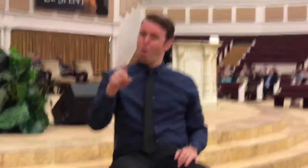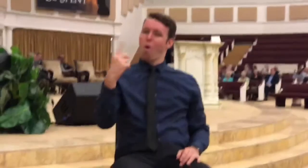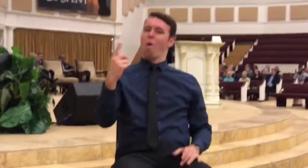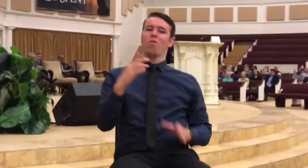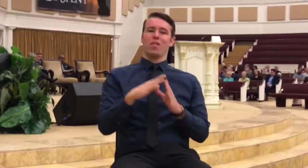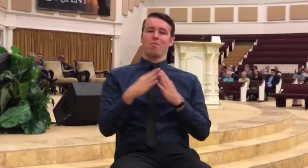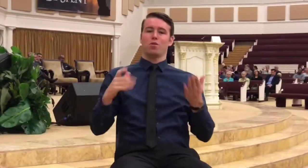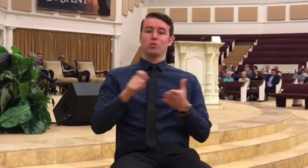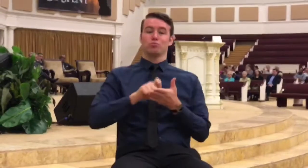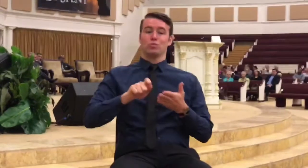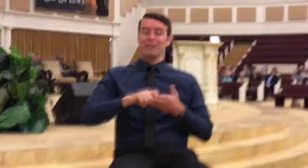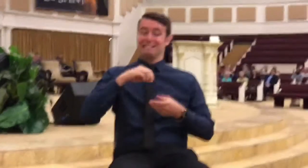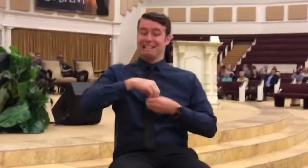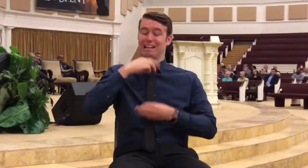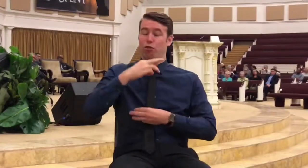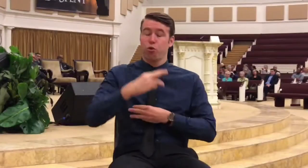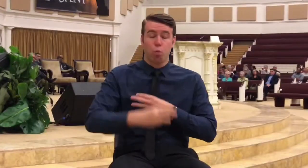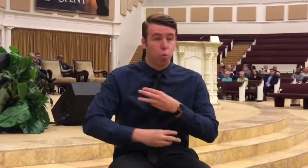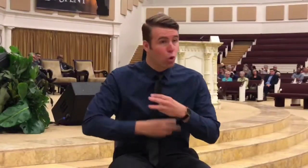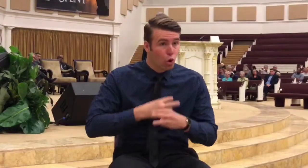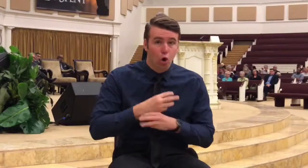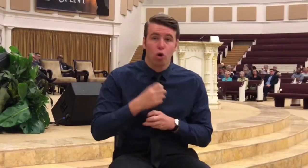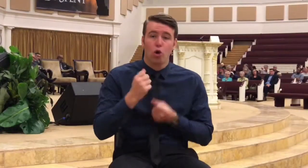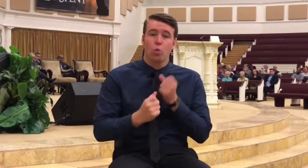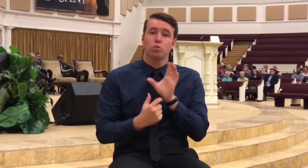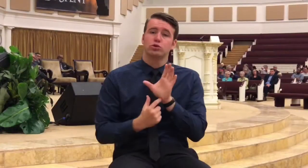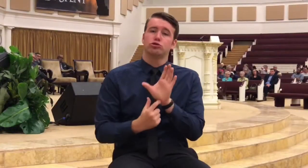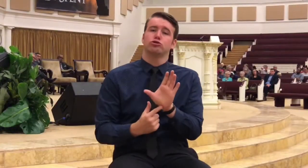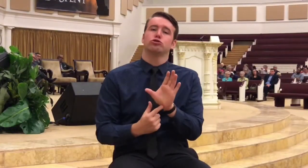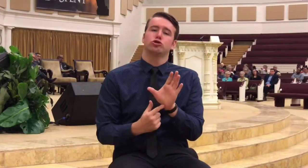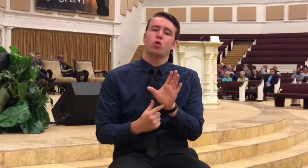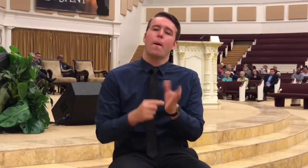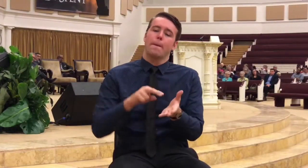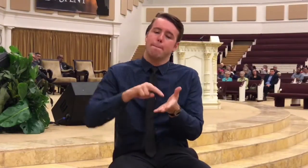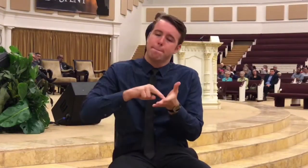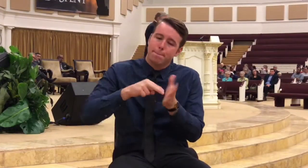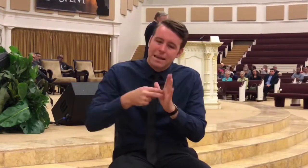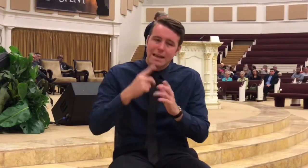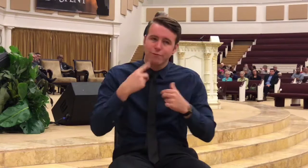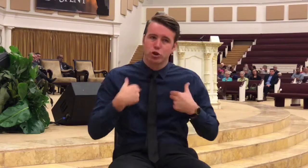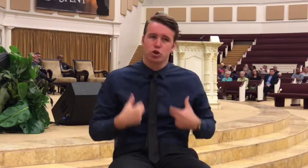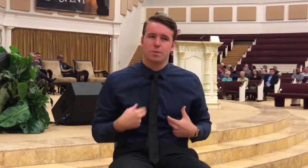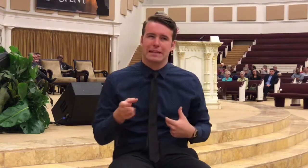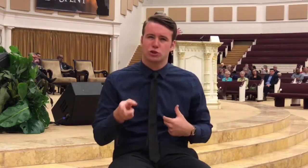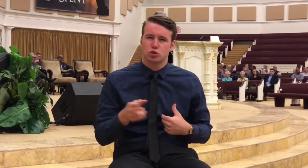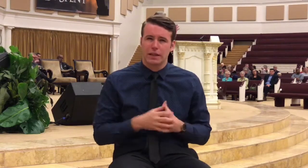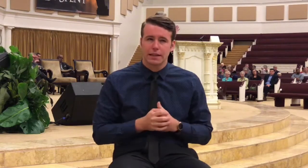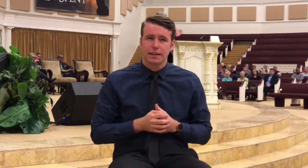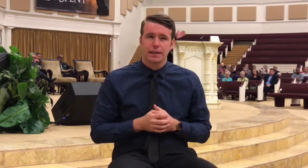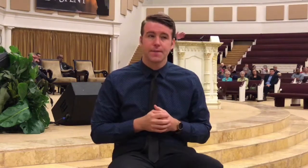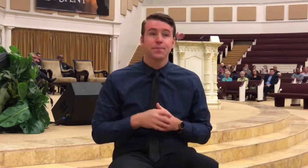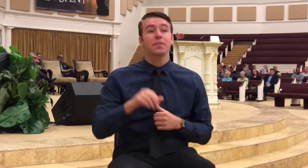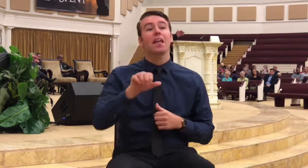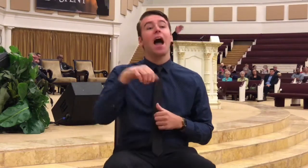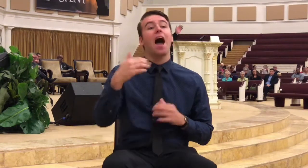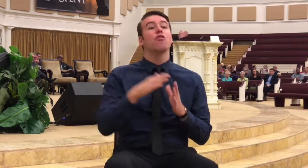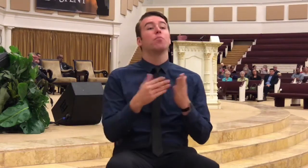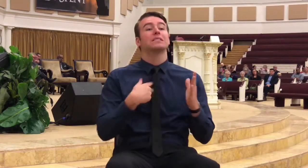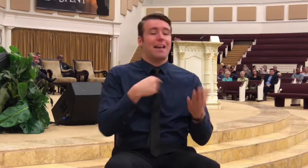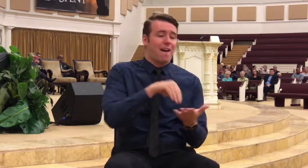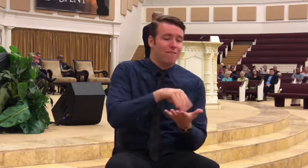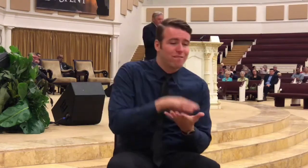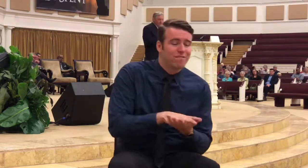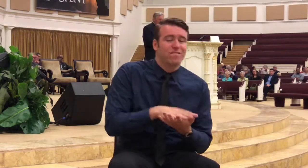written in the world that gives meaning to human history. Other books record it,